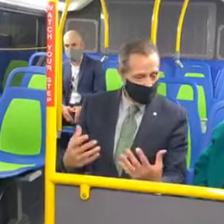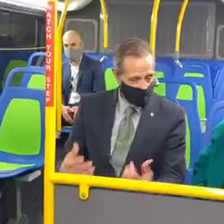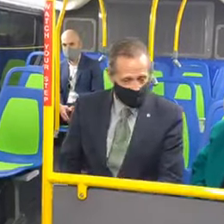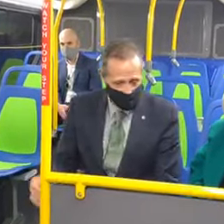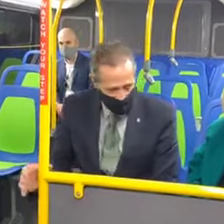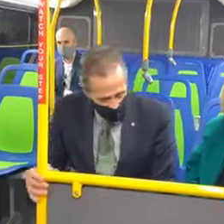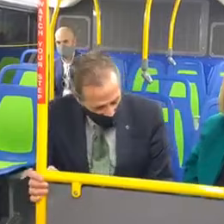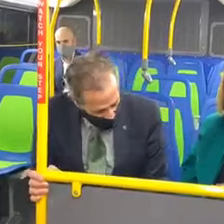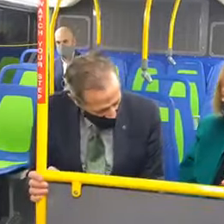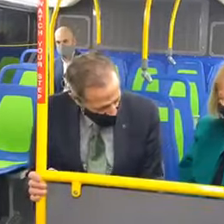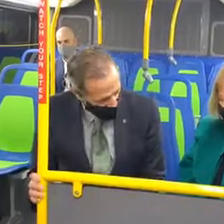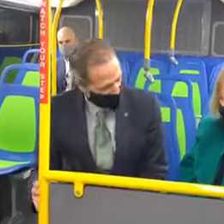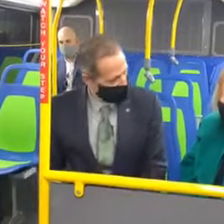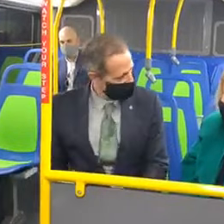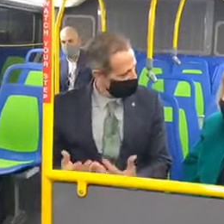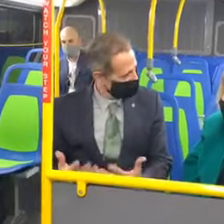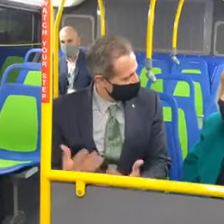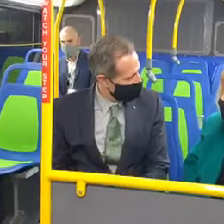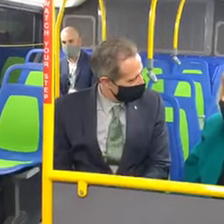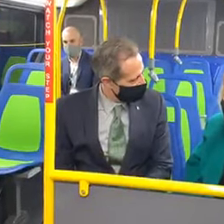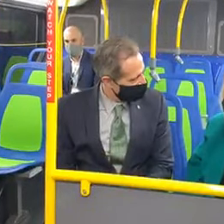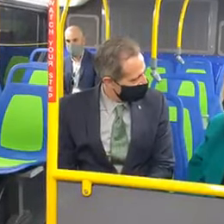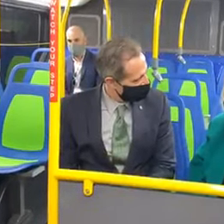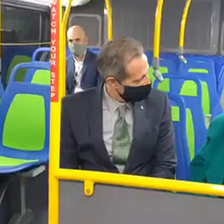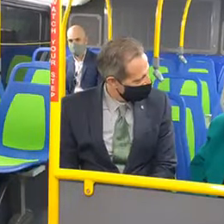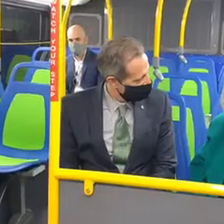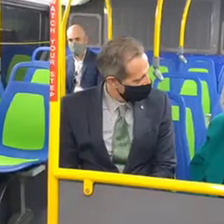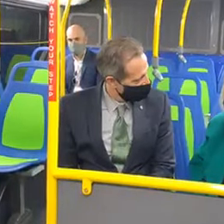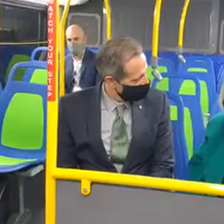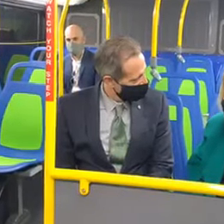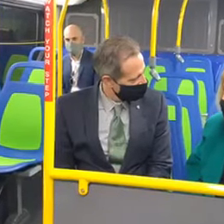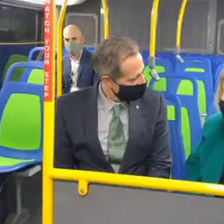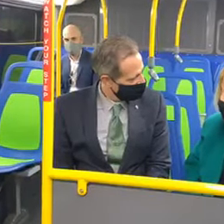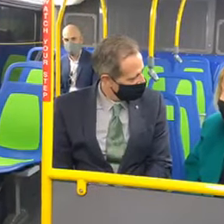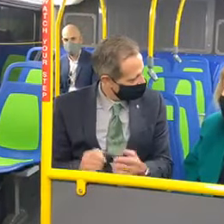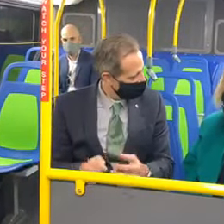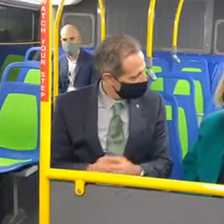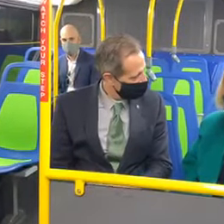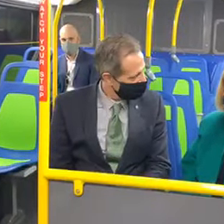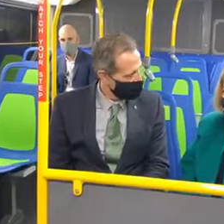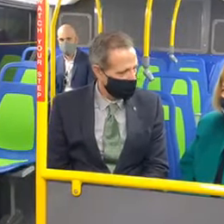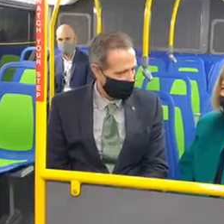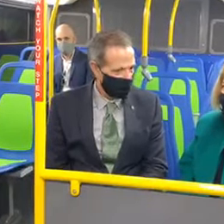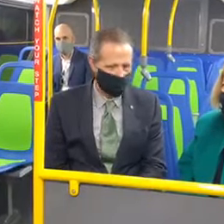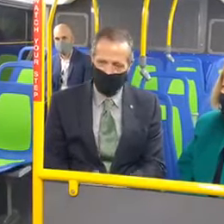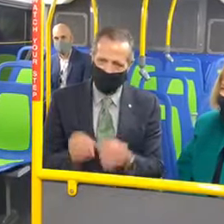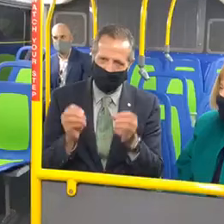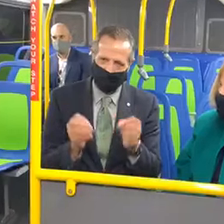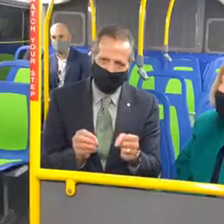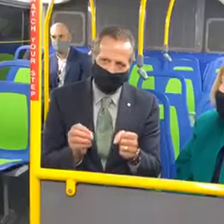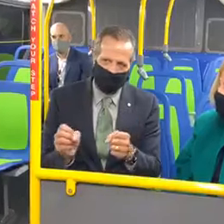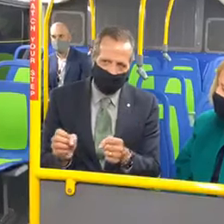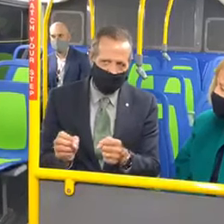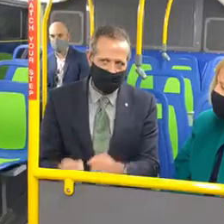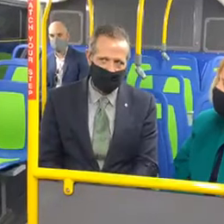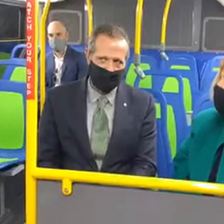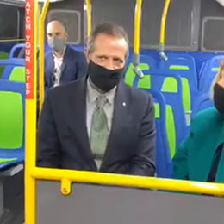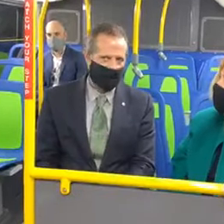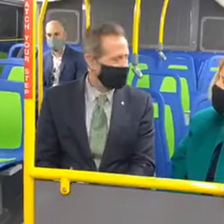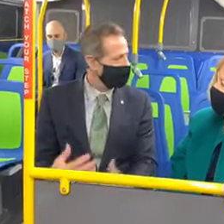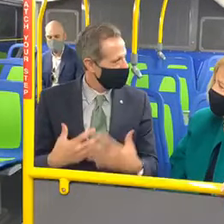So I will mention. Doors opening. 80%. Yeah, 123. Doors